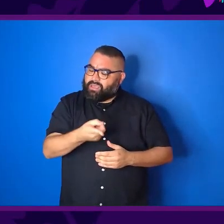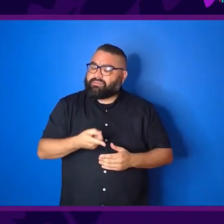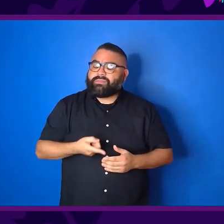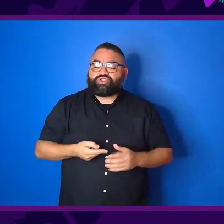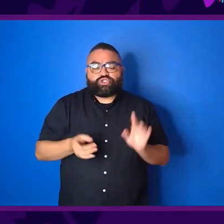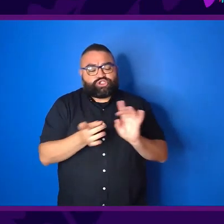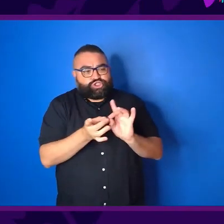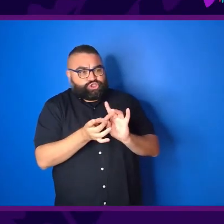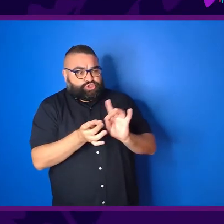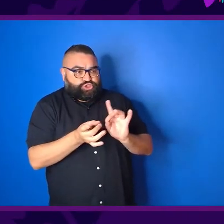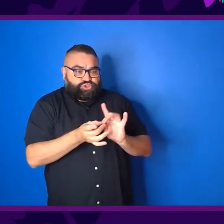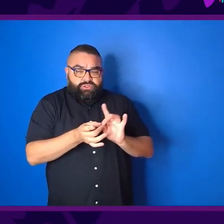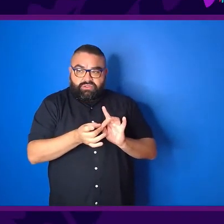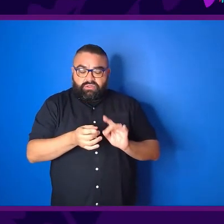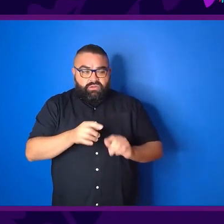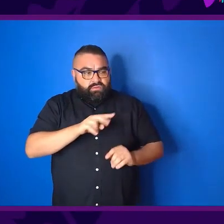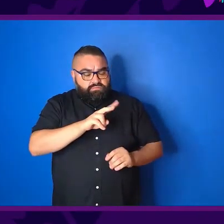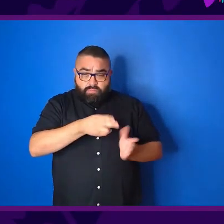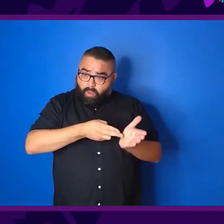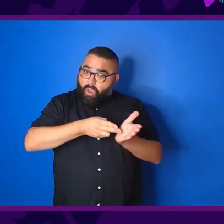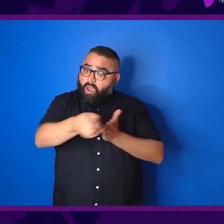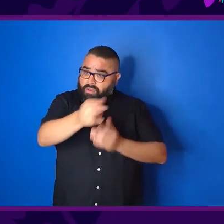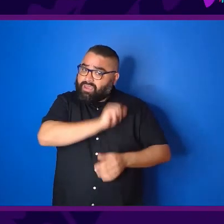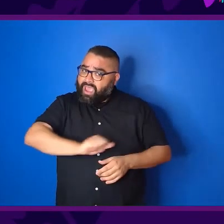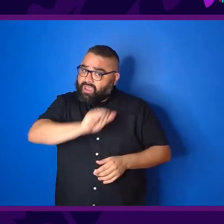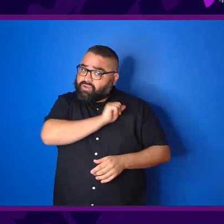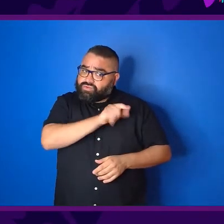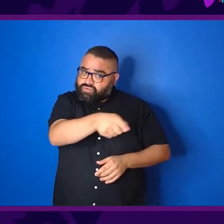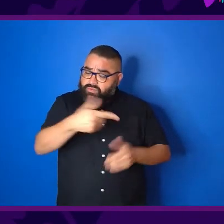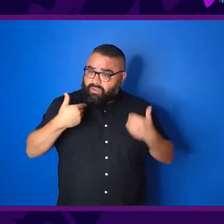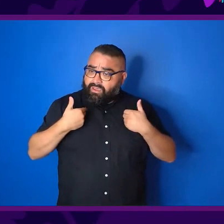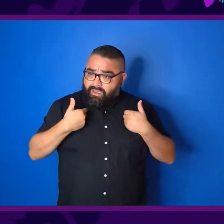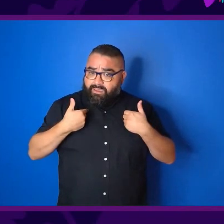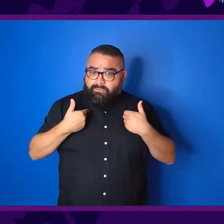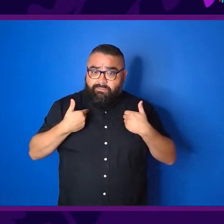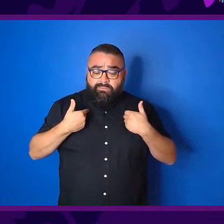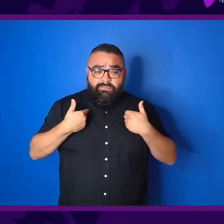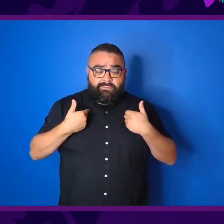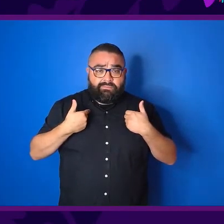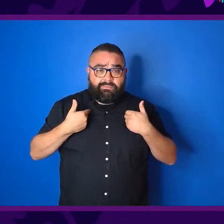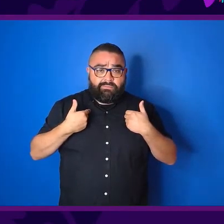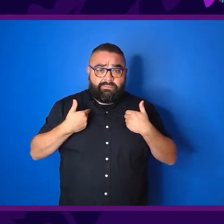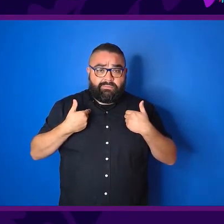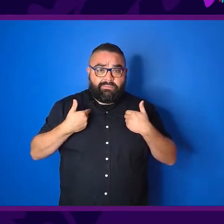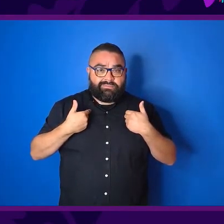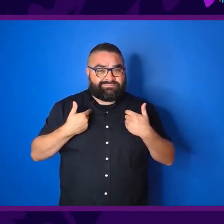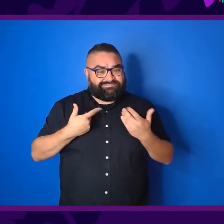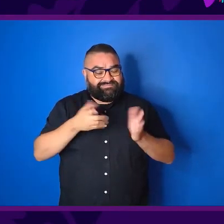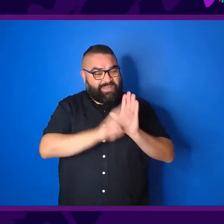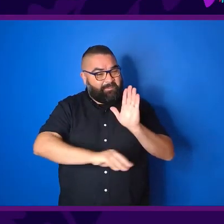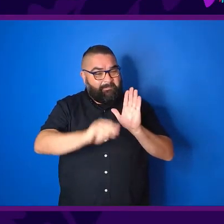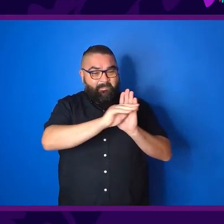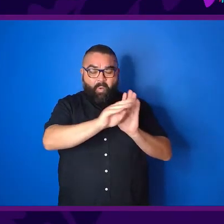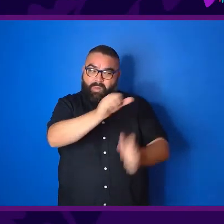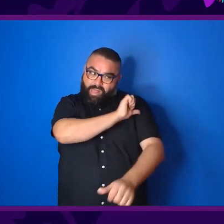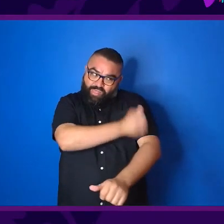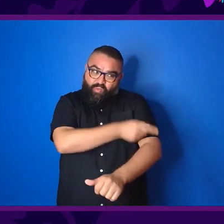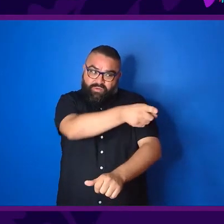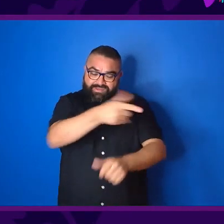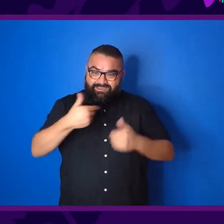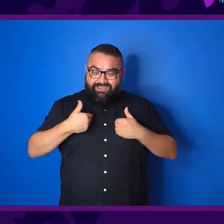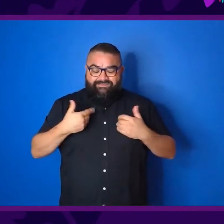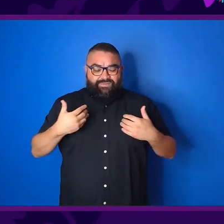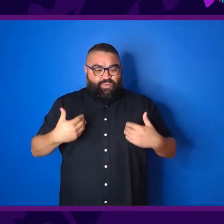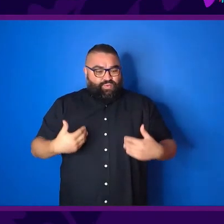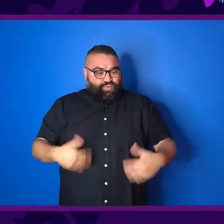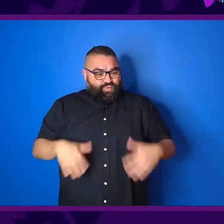a genuine attitude, with such moral authority, and with so much